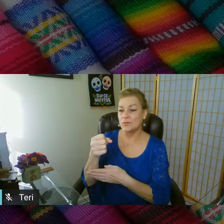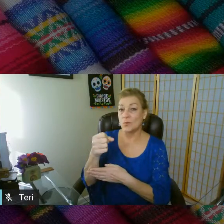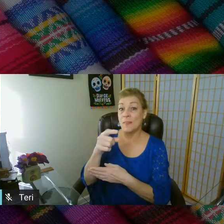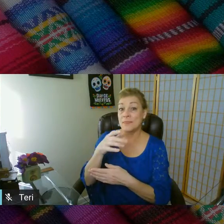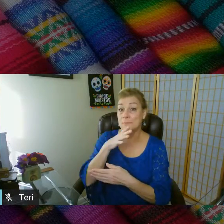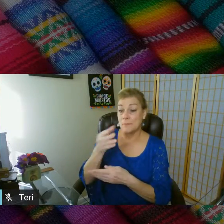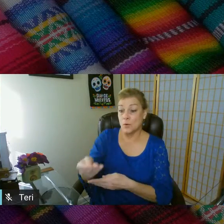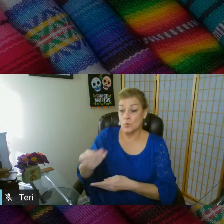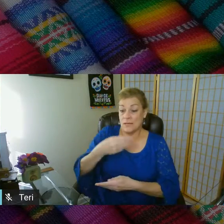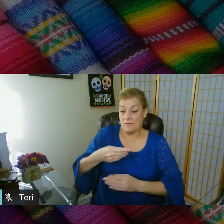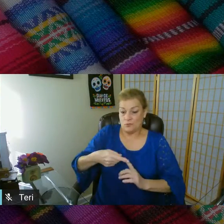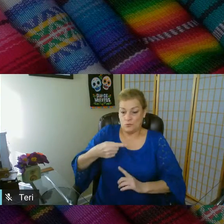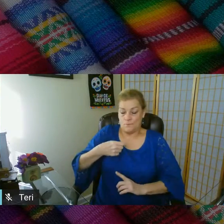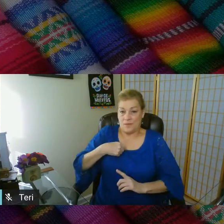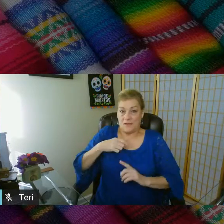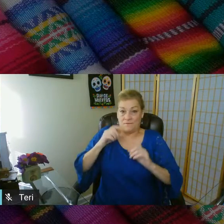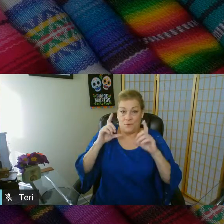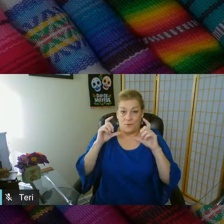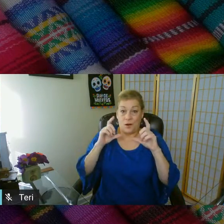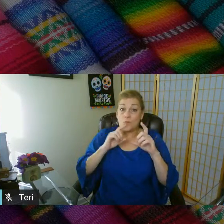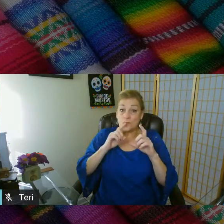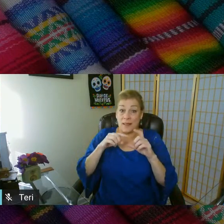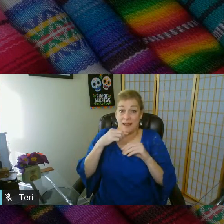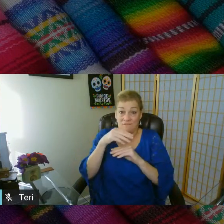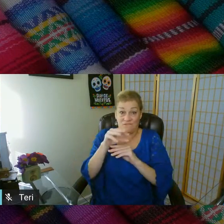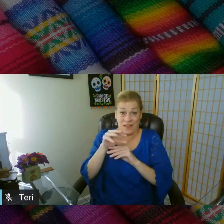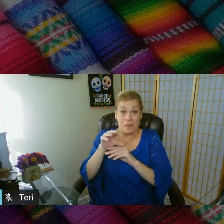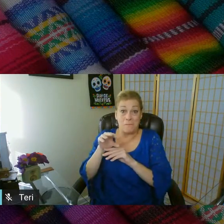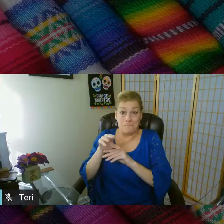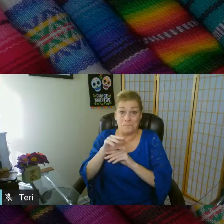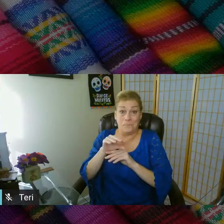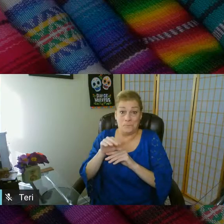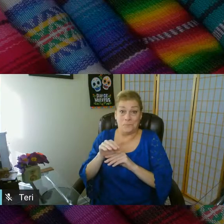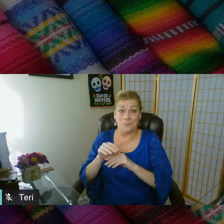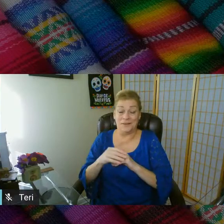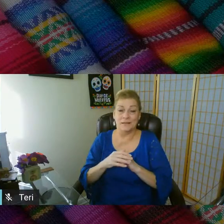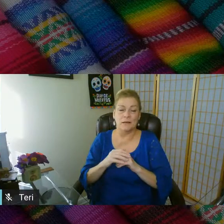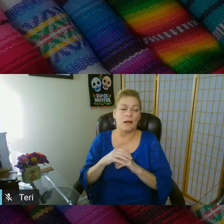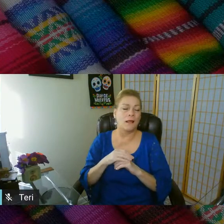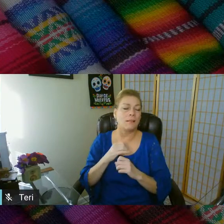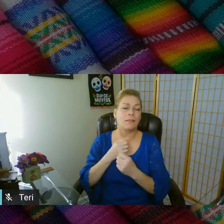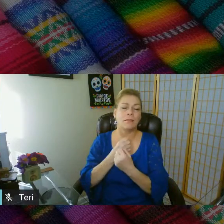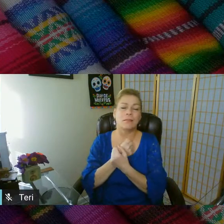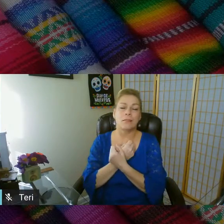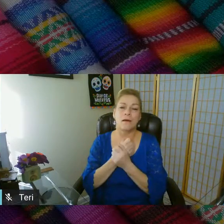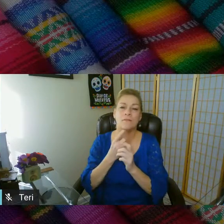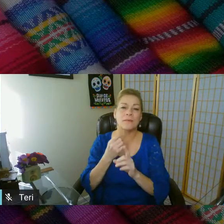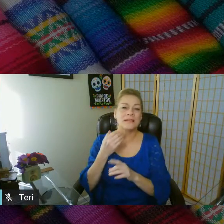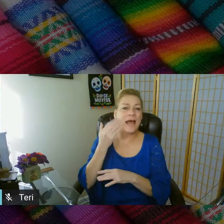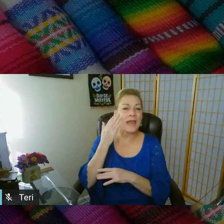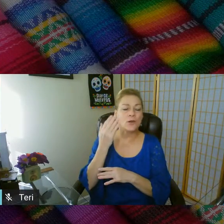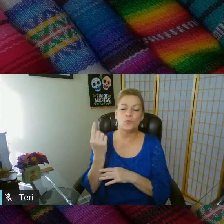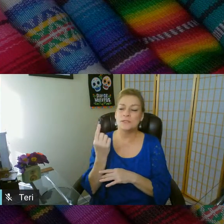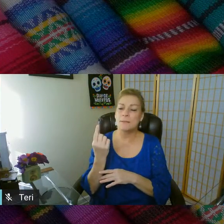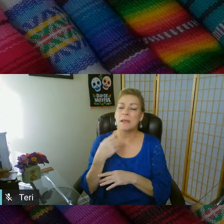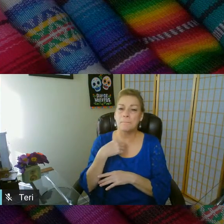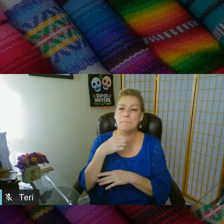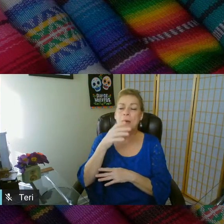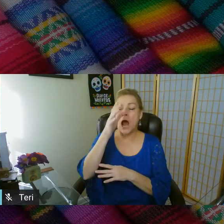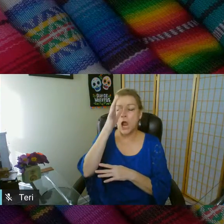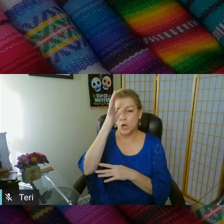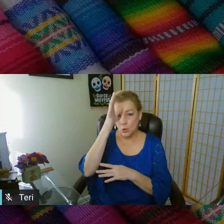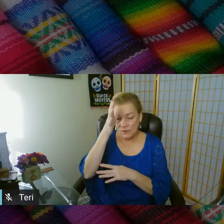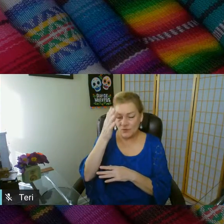very seriously. So it is a film camera, if you can believe that, but I love it because it is something I know he held and that he